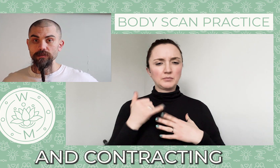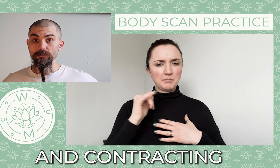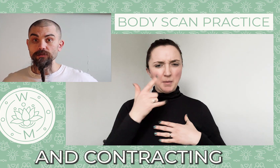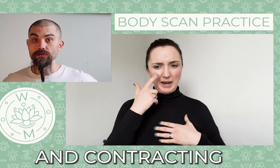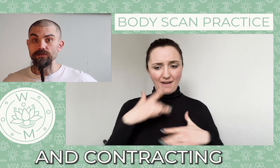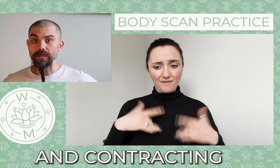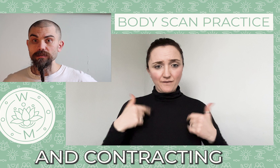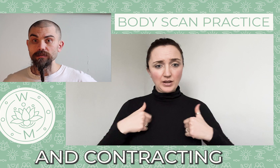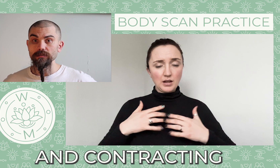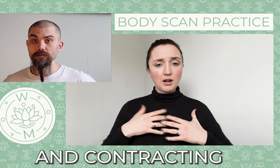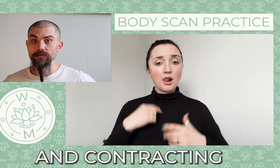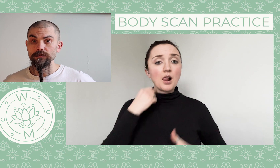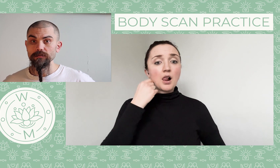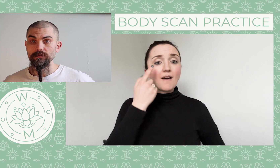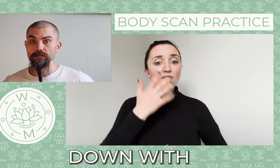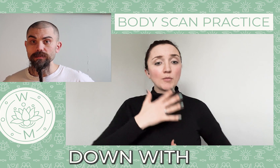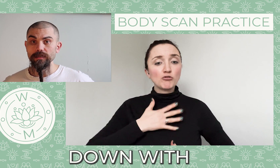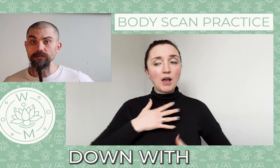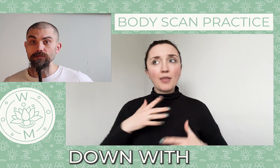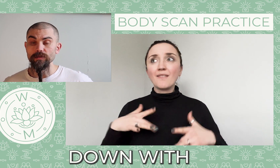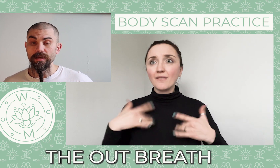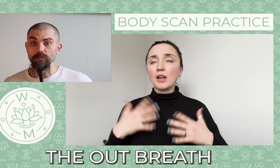and contracting down with the out-breath.